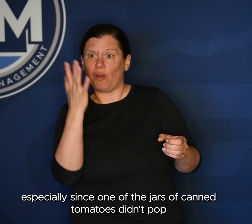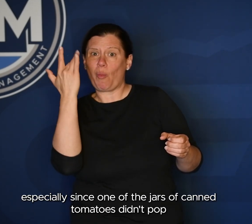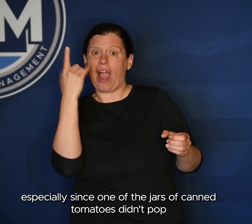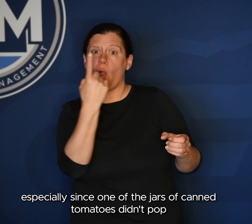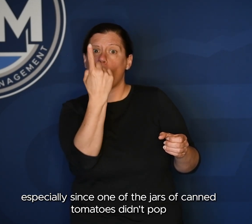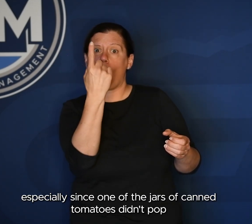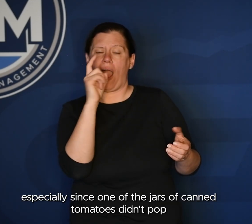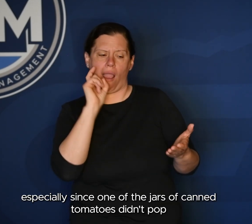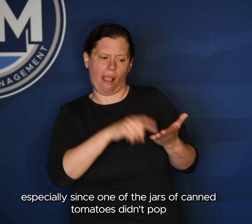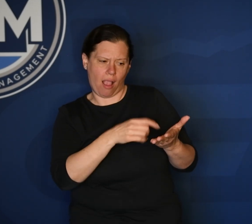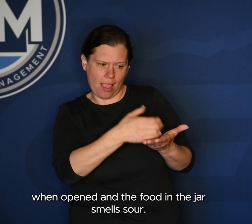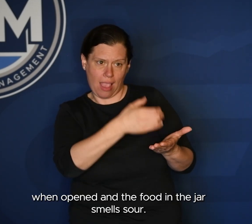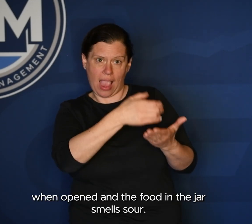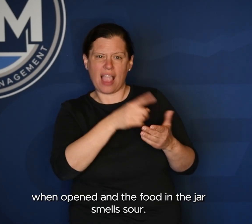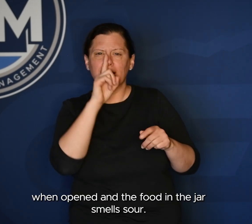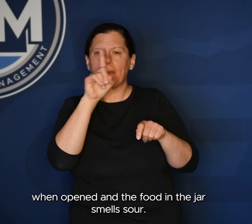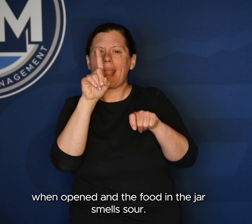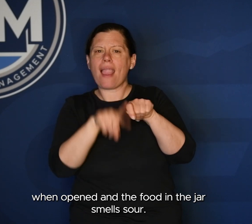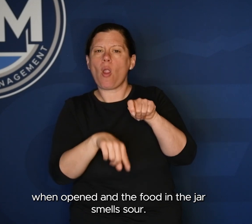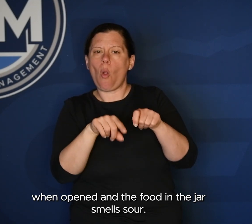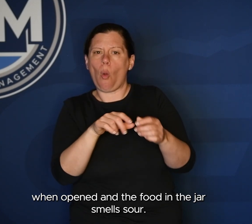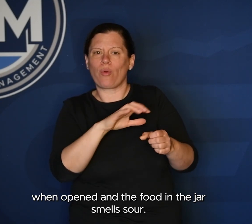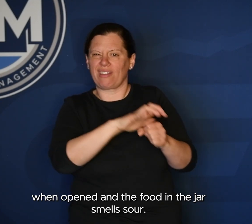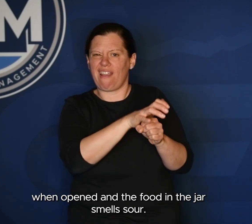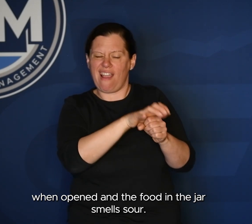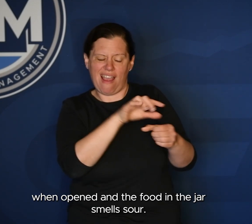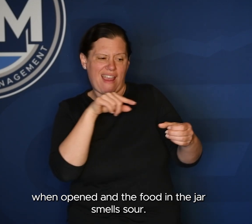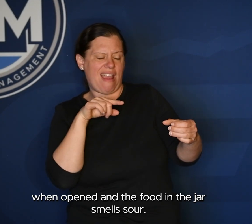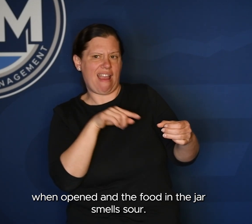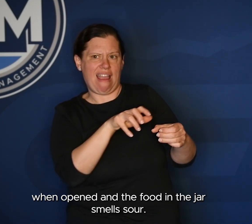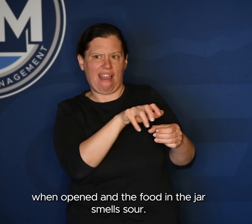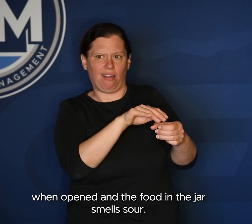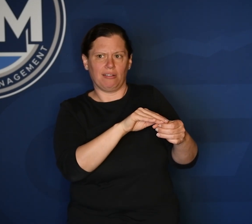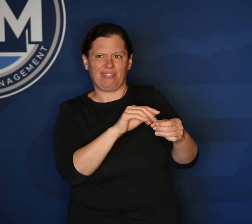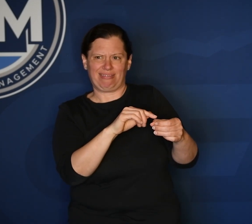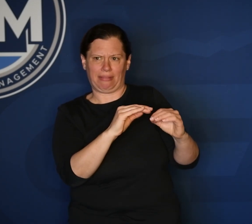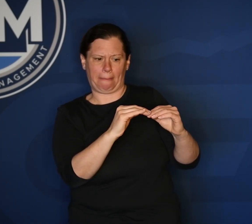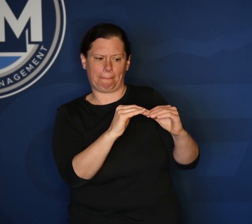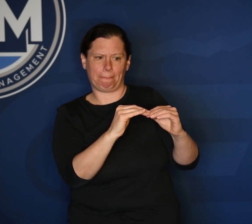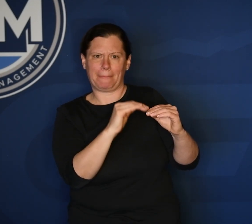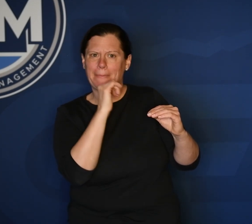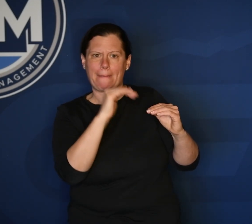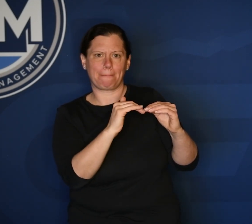tomatoes didn't pop when opened and the food in the jar smells sour.